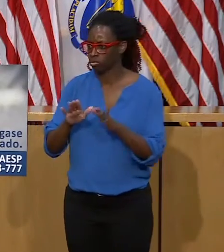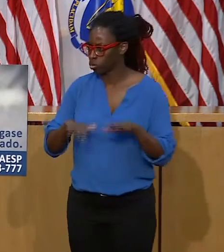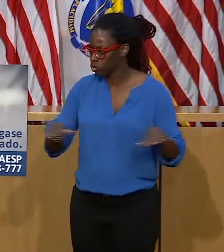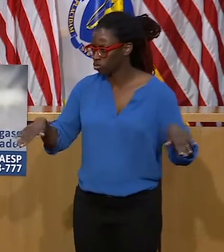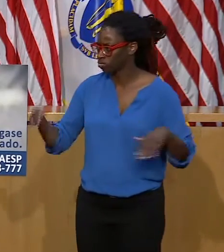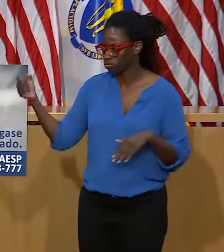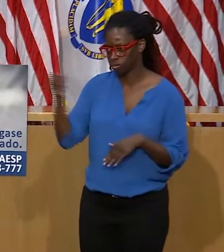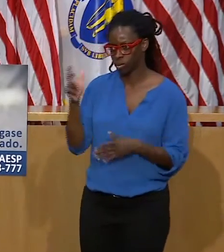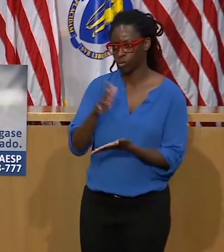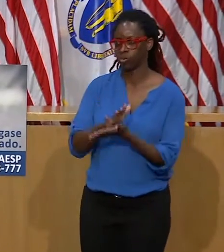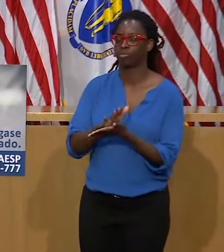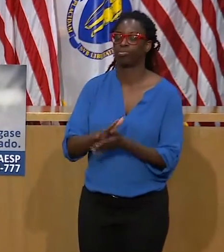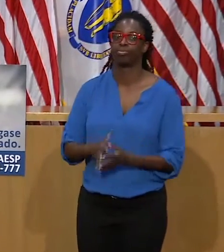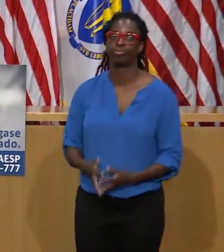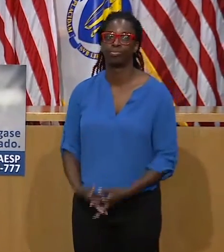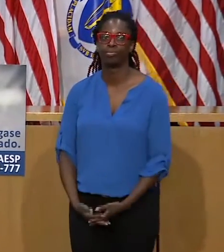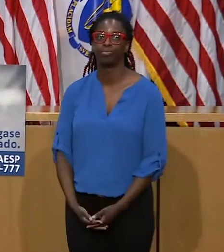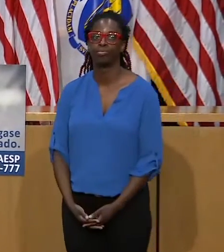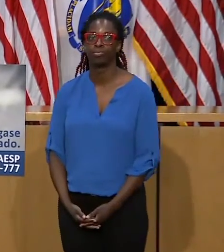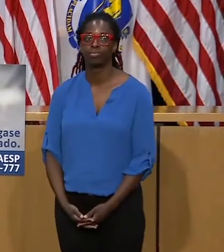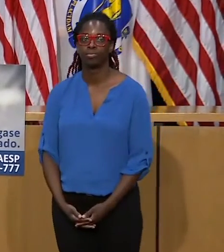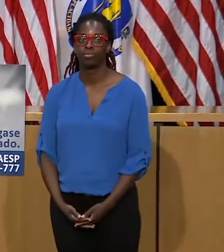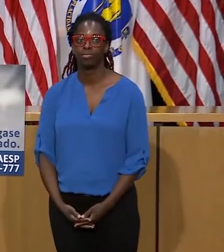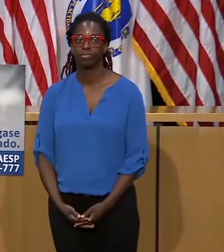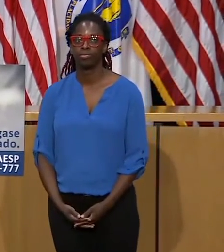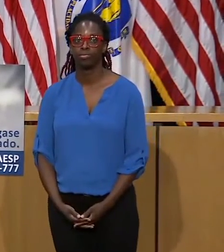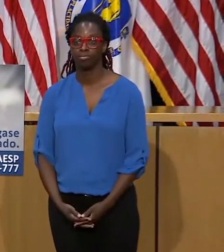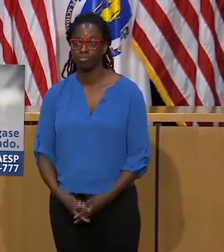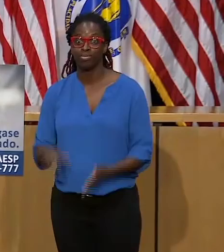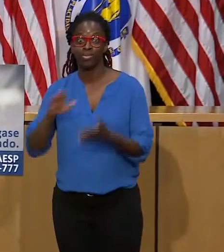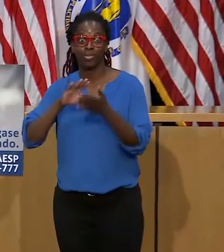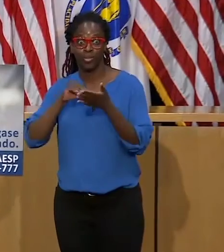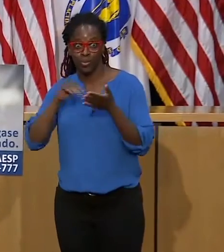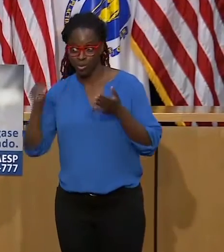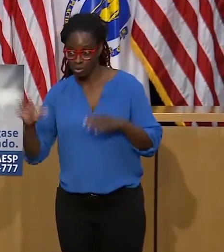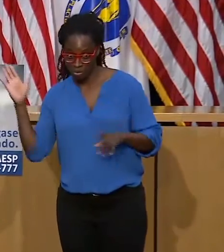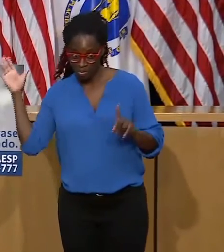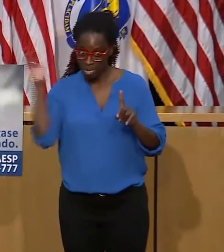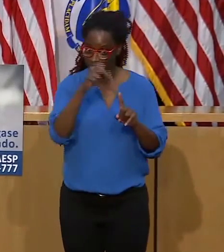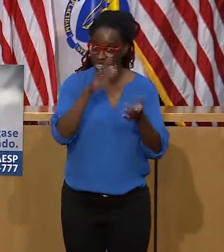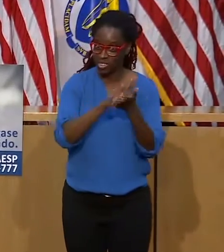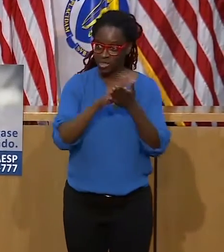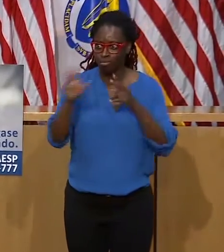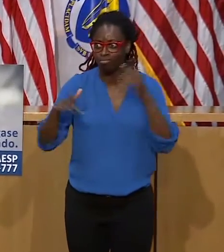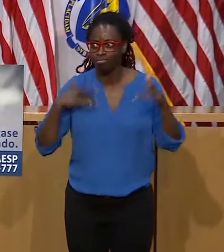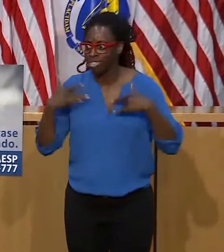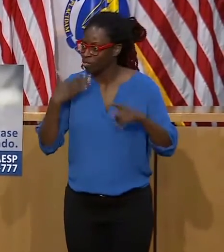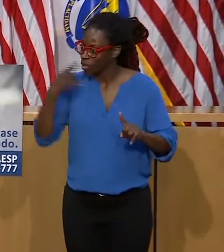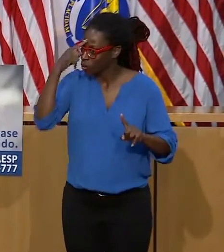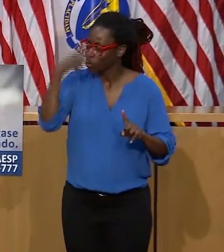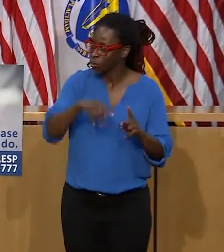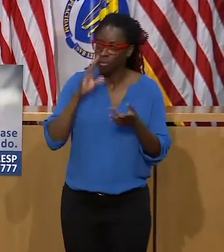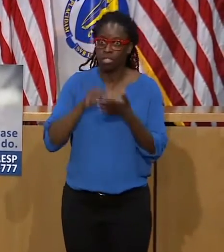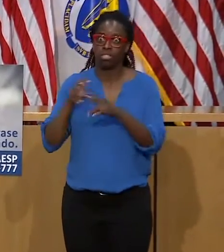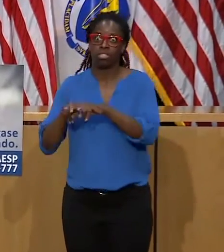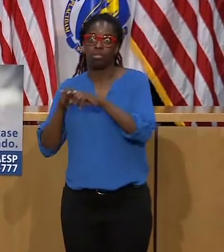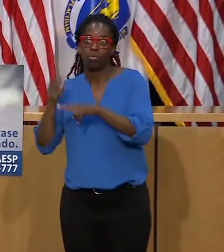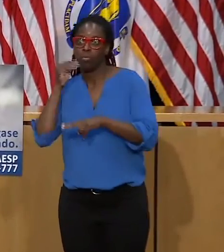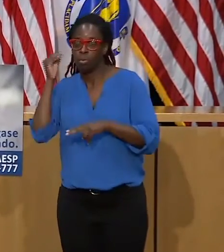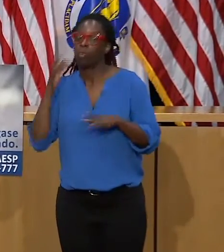good for the entire family. Over these past few months, parents have worked hard to keep their children